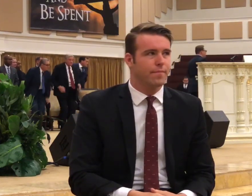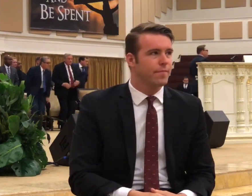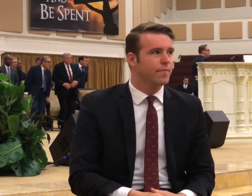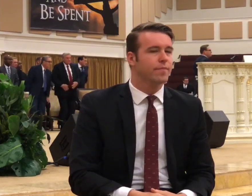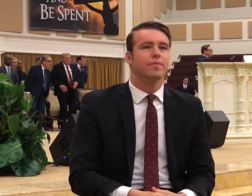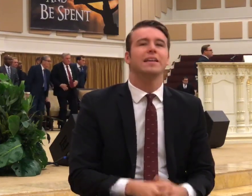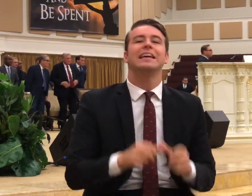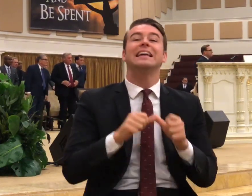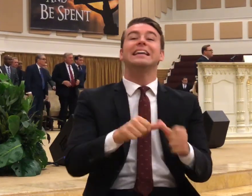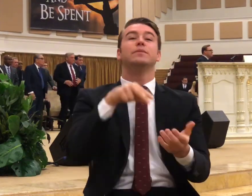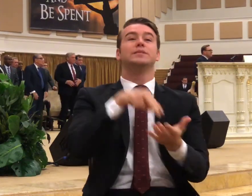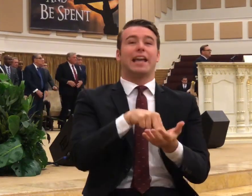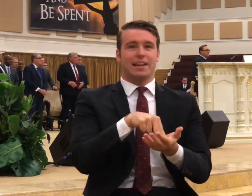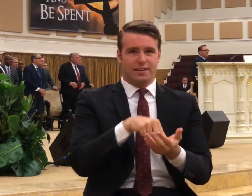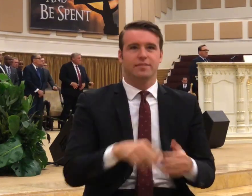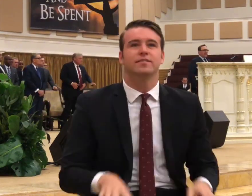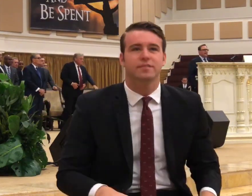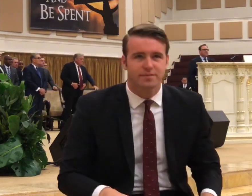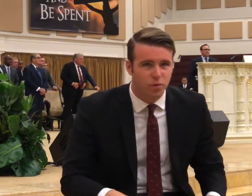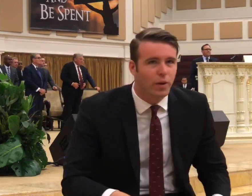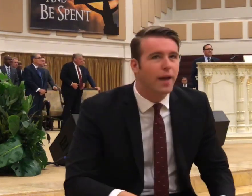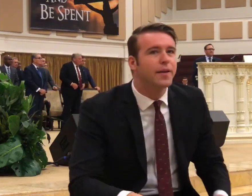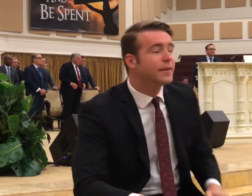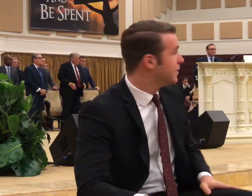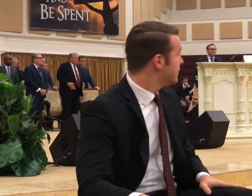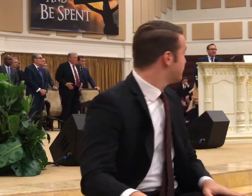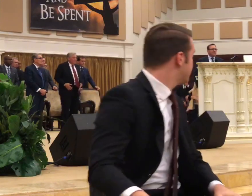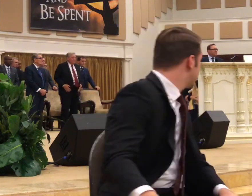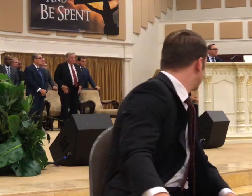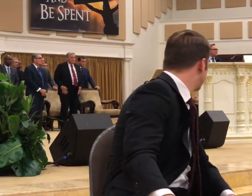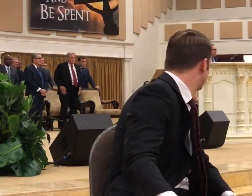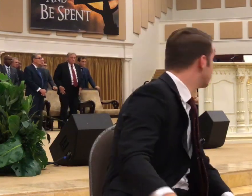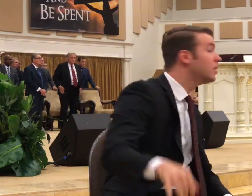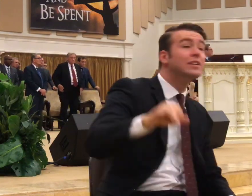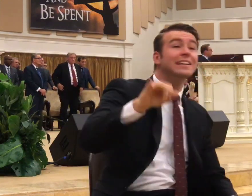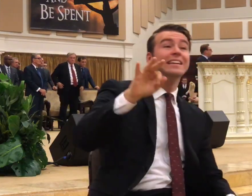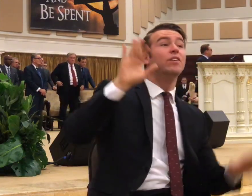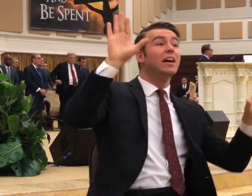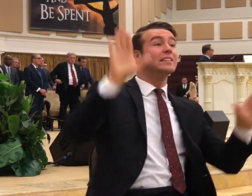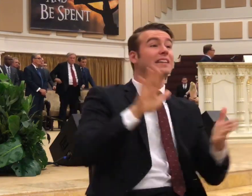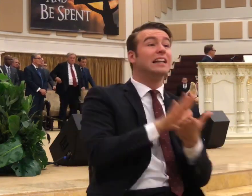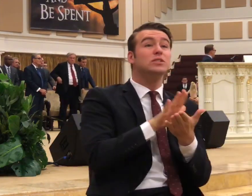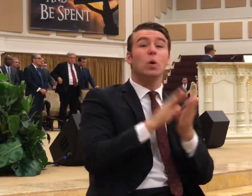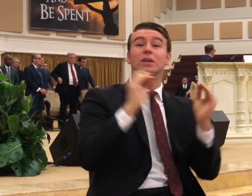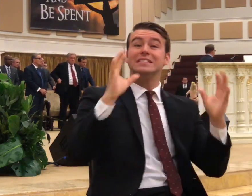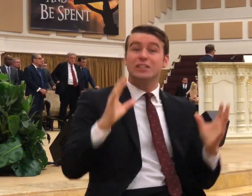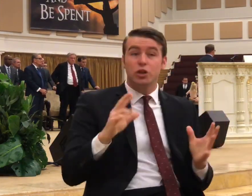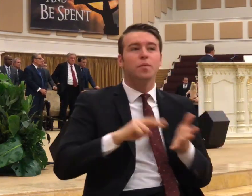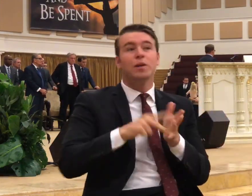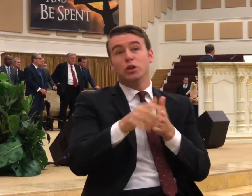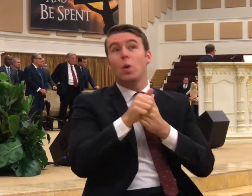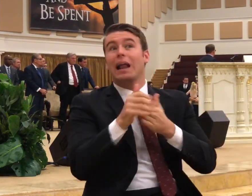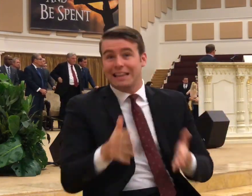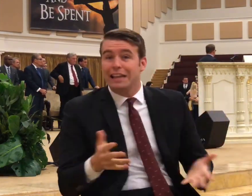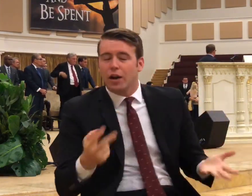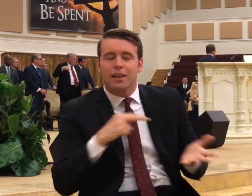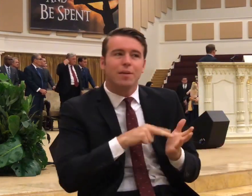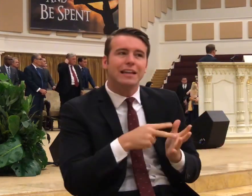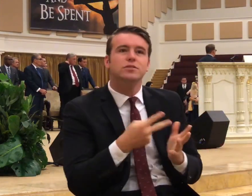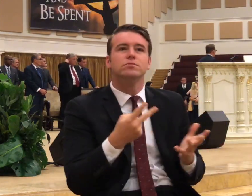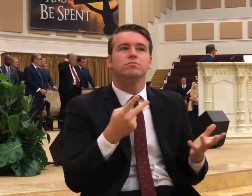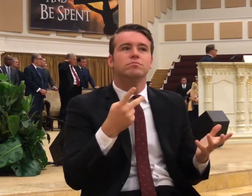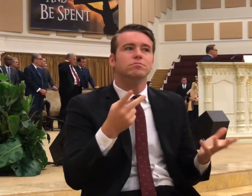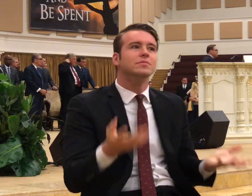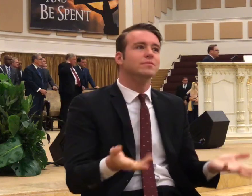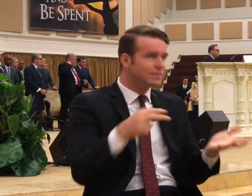Keep standing. All right? Now, if you're a Sunday school teacher, you're a leader. So that means you've got a